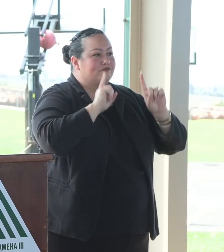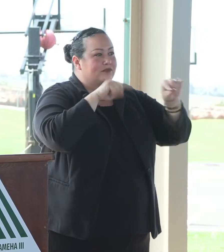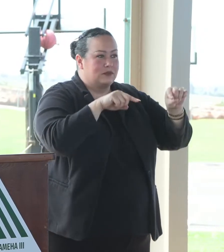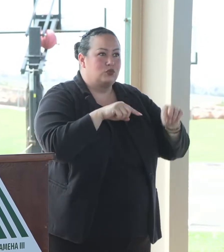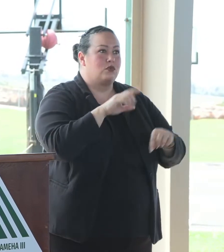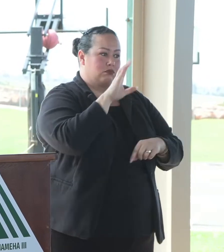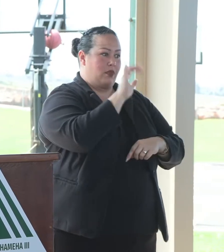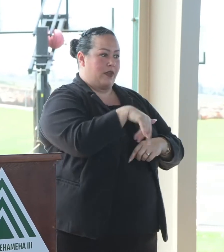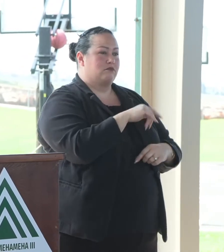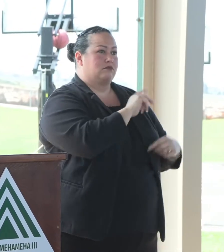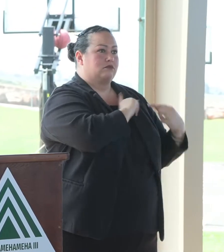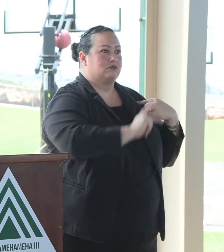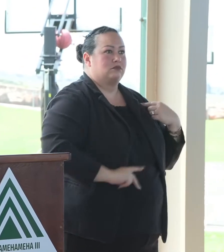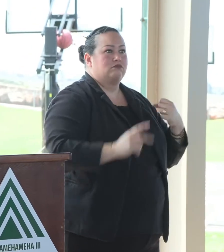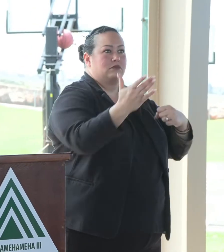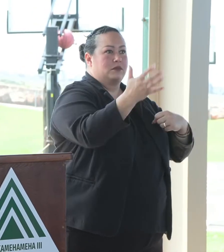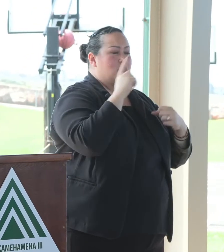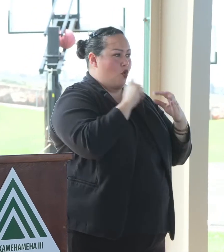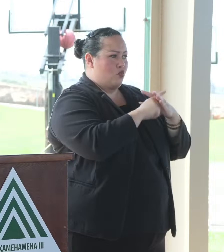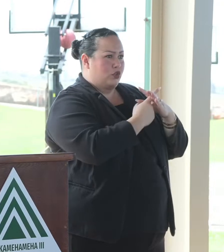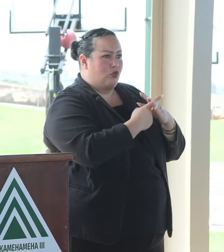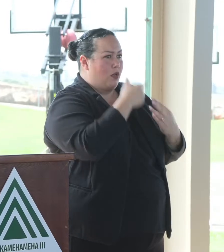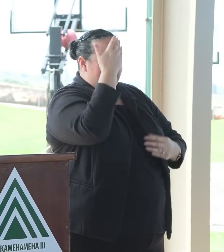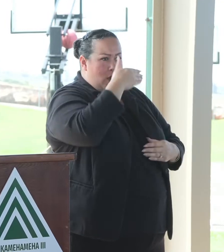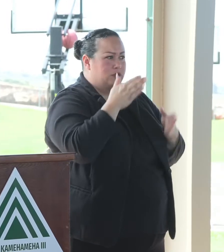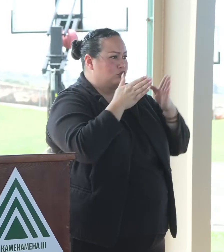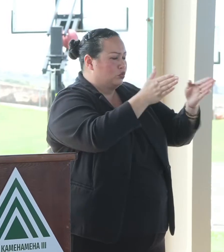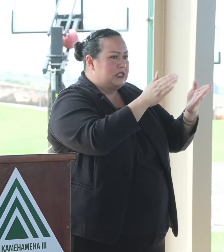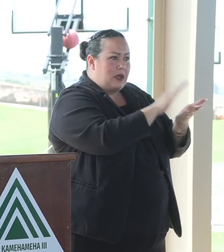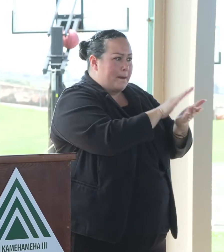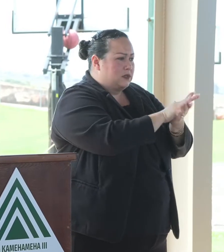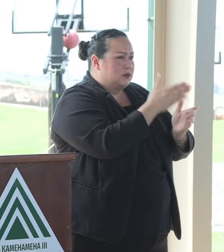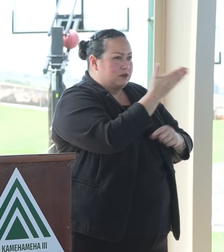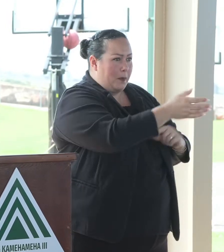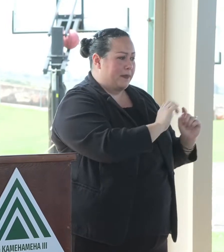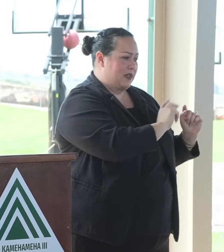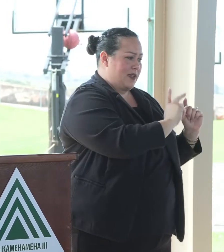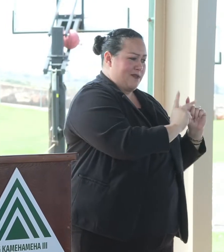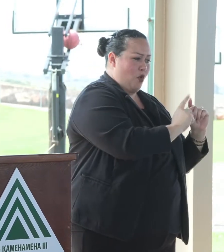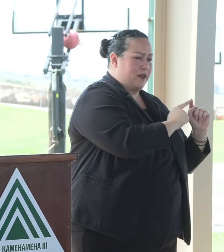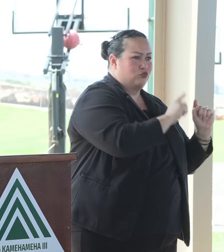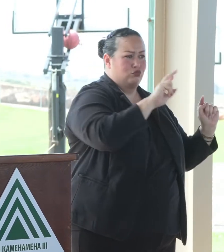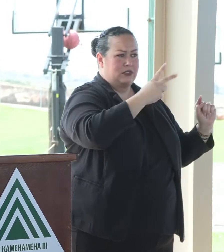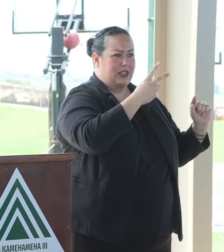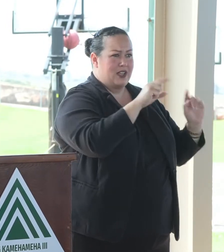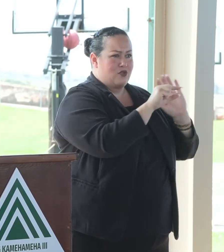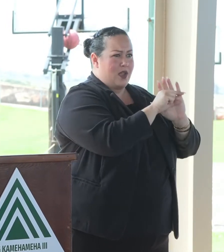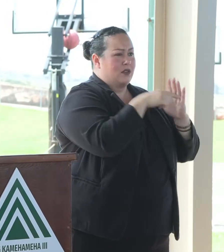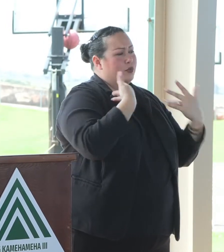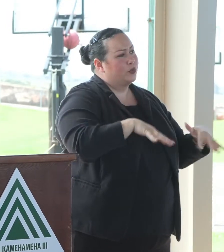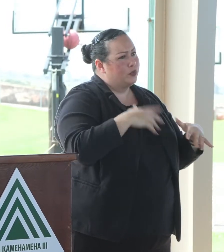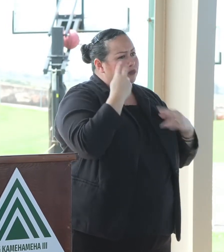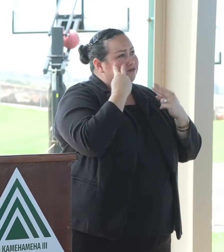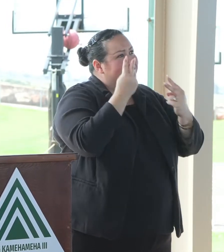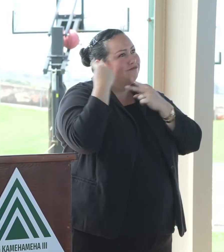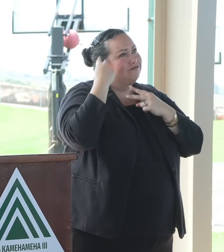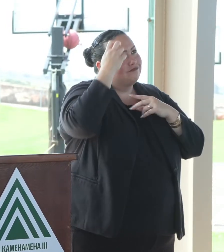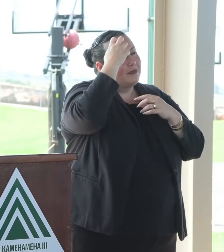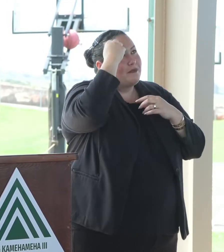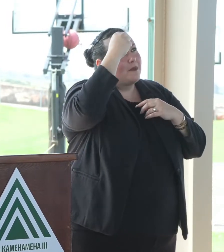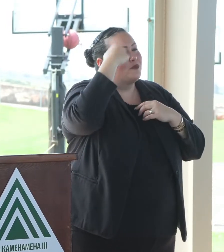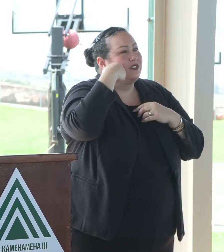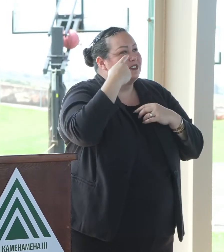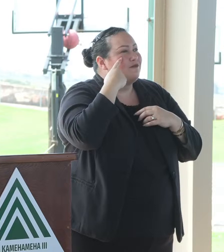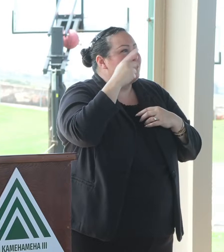original campus on Front Street from kindergarten to 2nd grade and have really special memories of the school, my